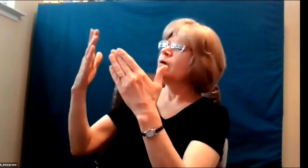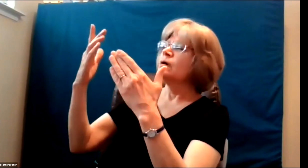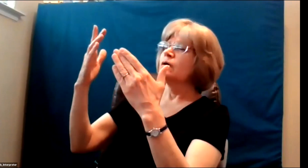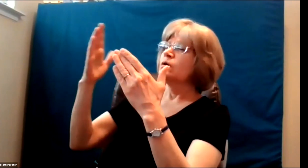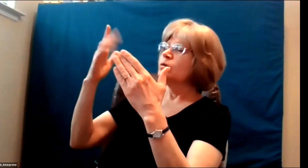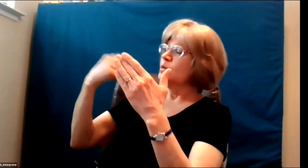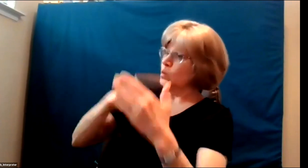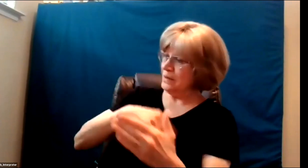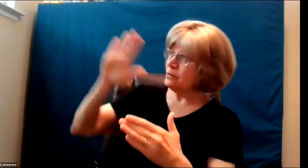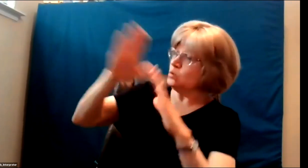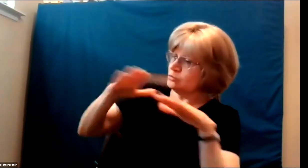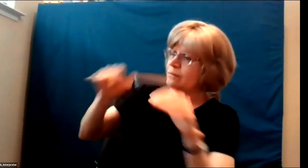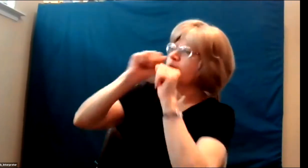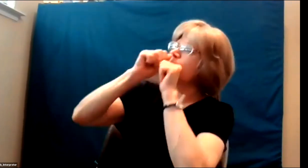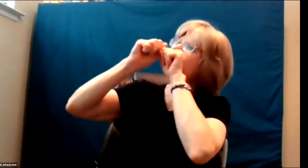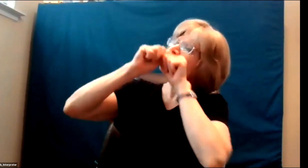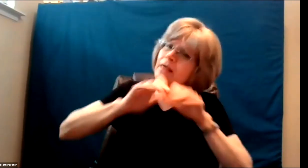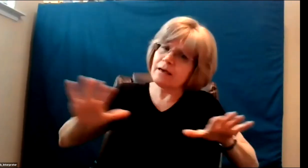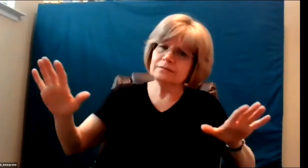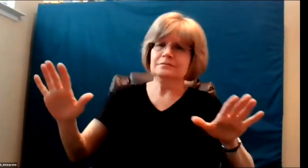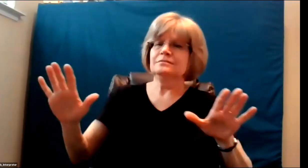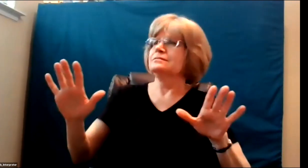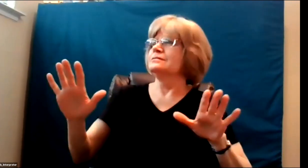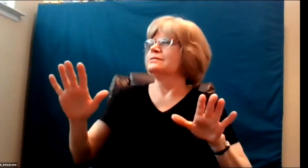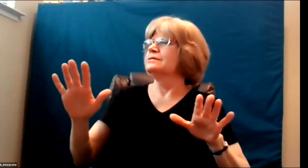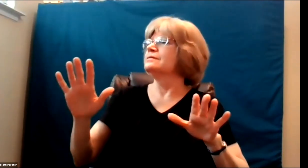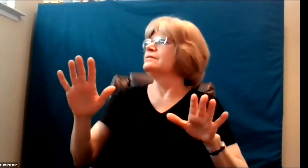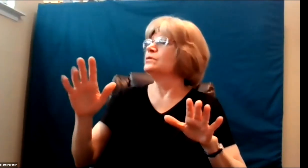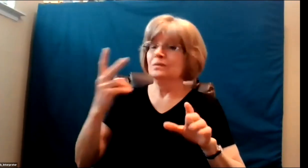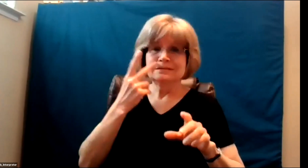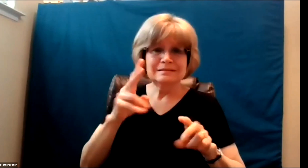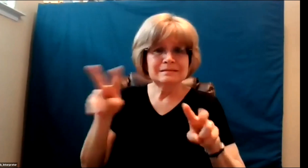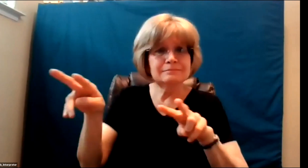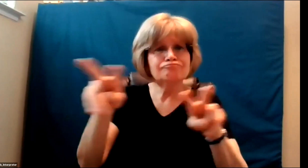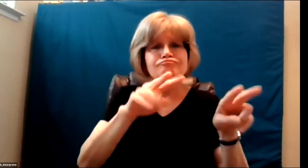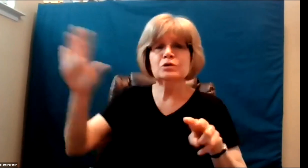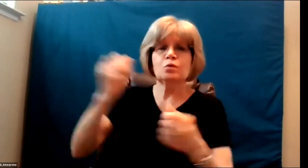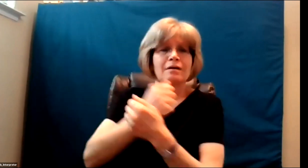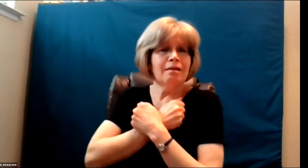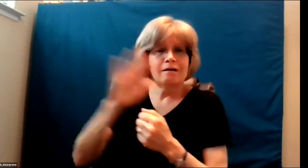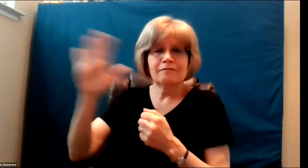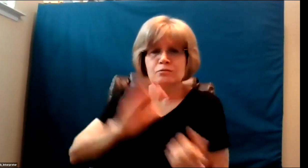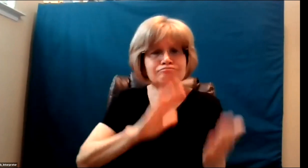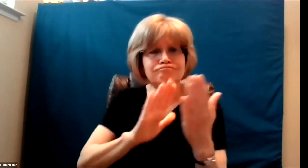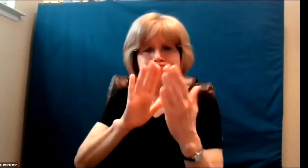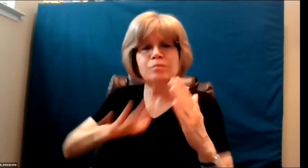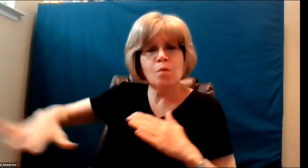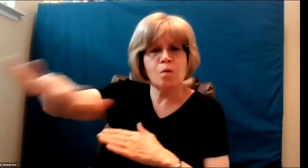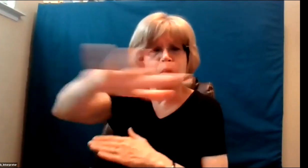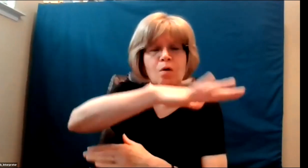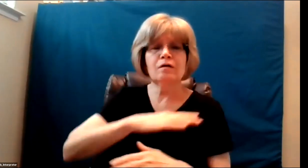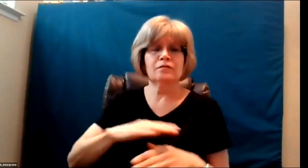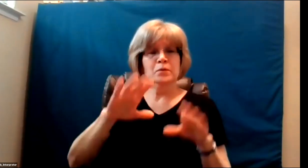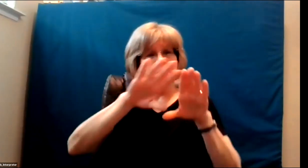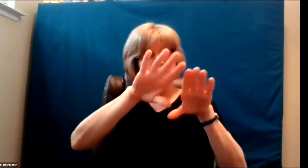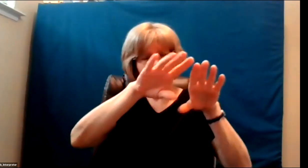to be your children. All we have to do is look around. There are signs of your love and presence everywhere. In the beauty of the world